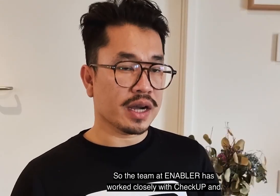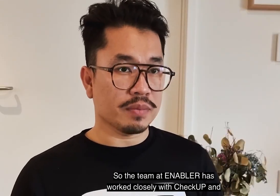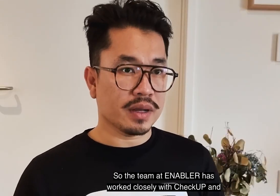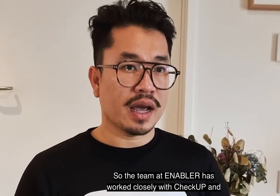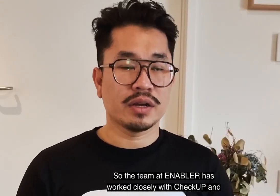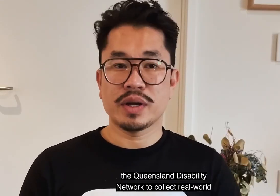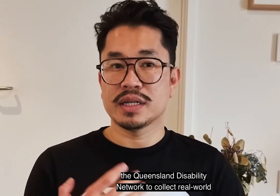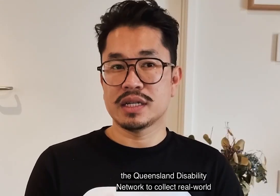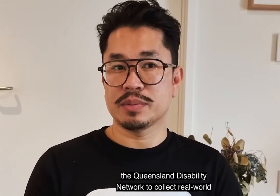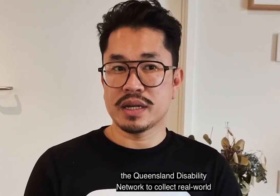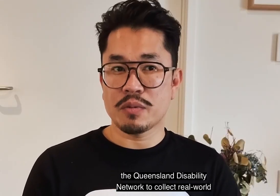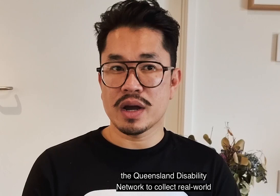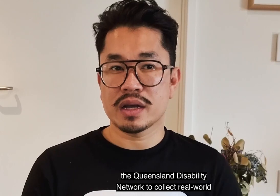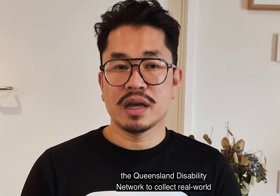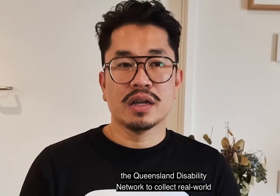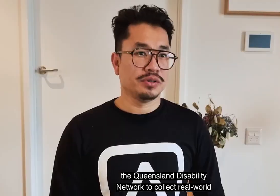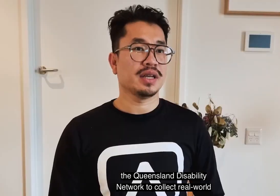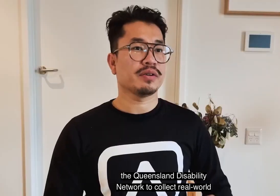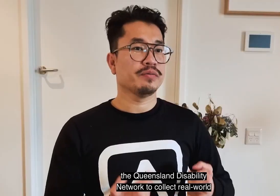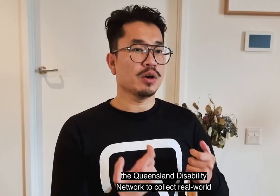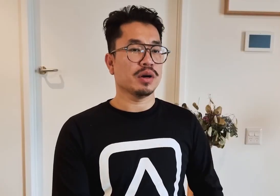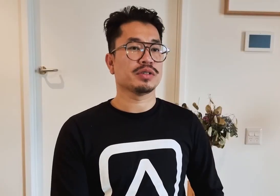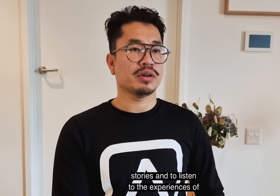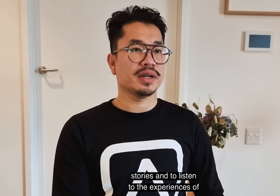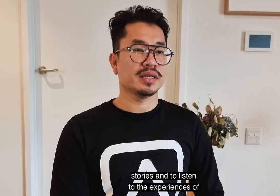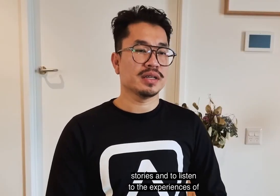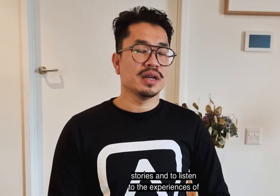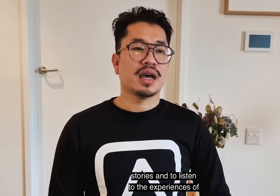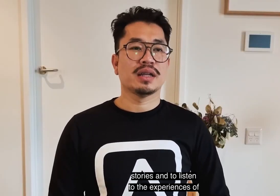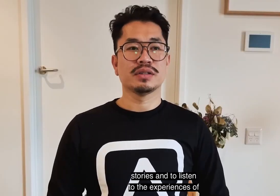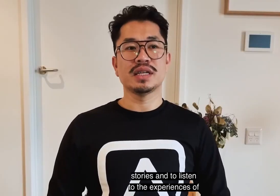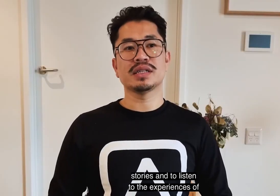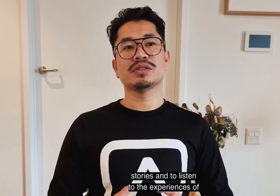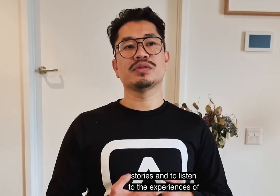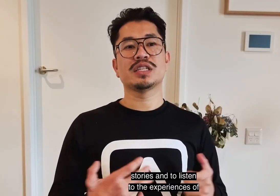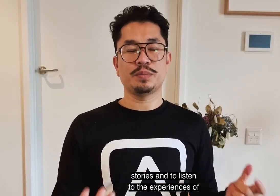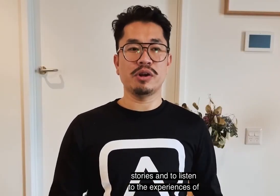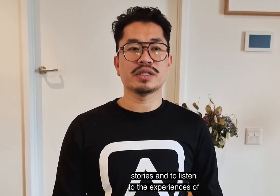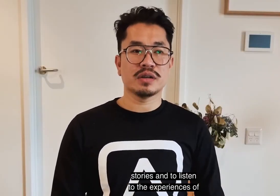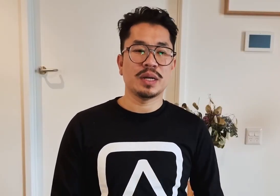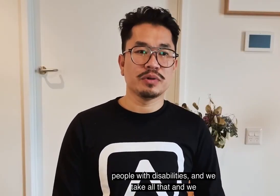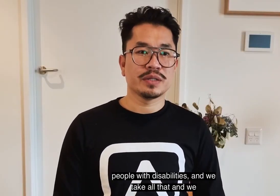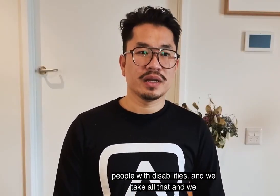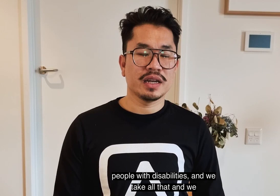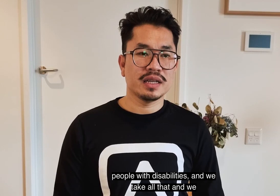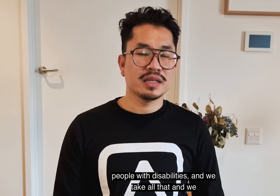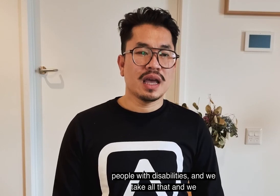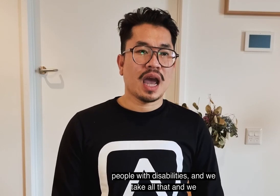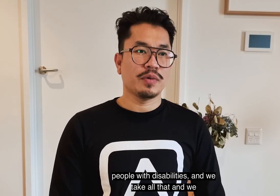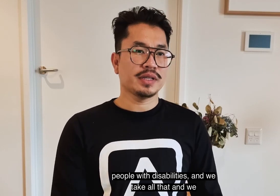CheckUP and the Queensland Disability Network to collect real world stories and to listen to the experiences of people with disabilities, and we